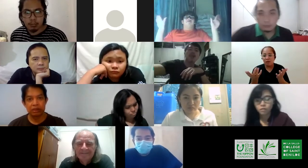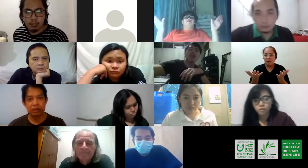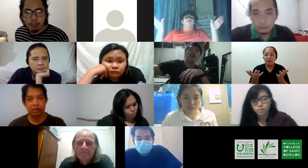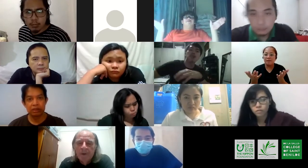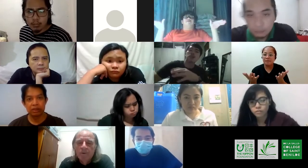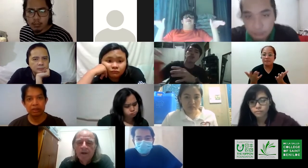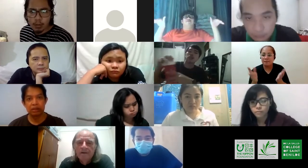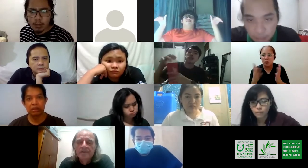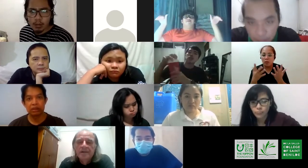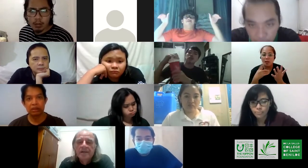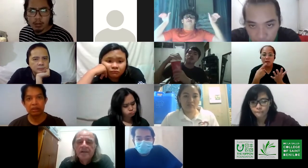Okay.